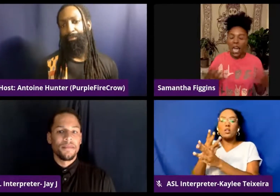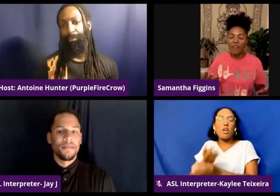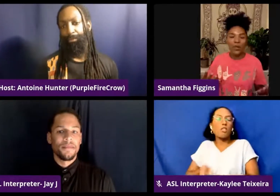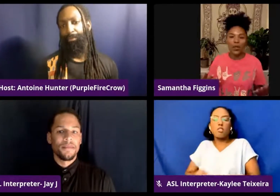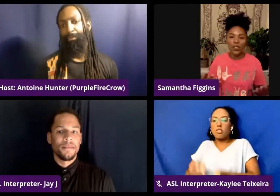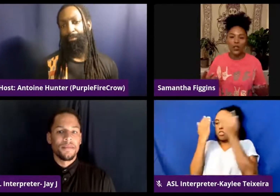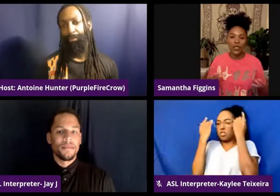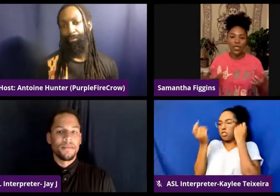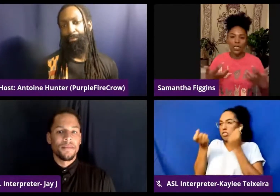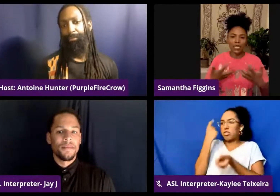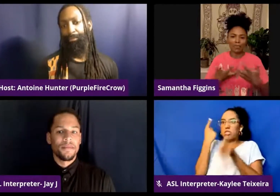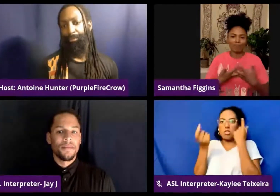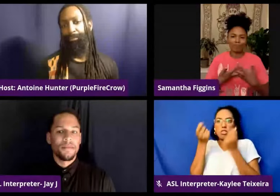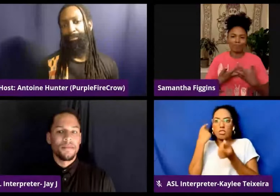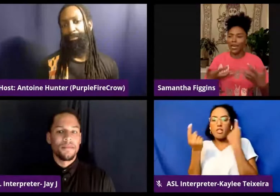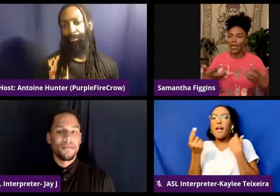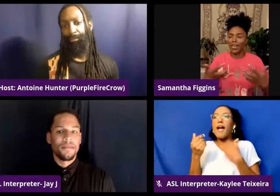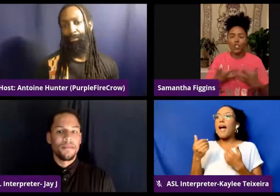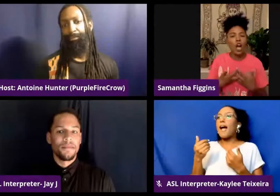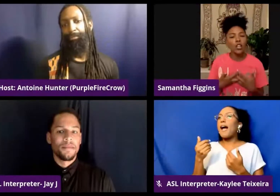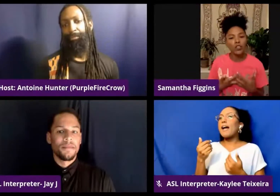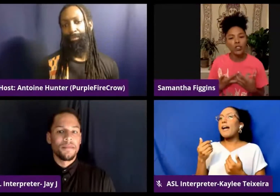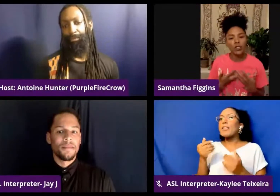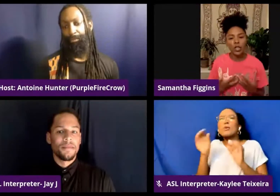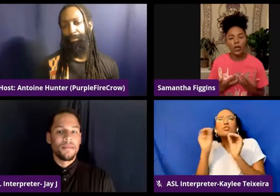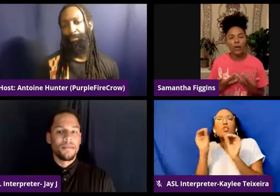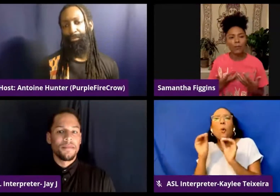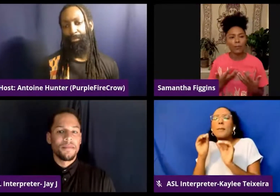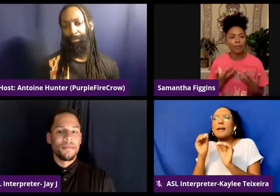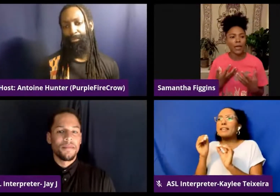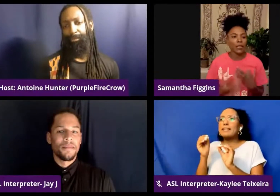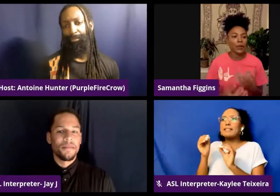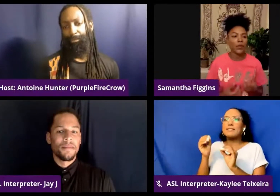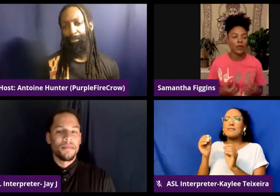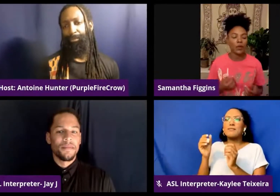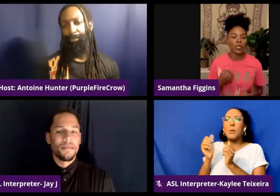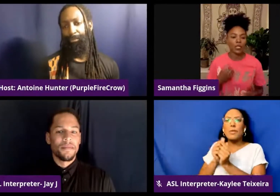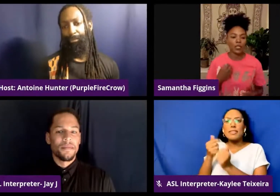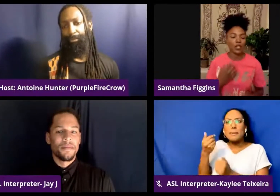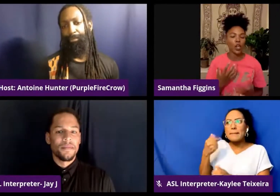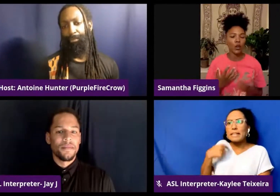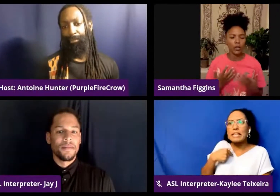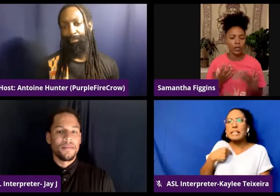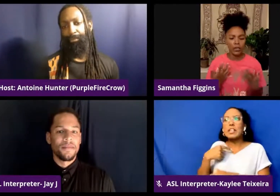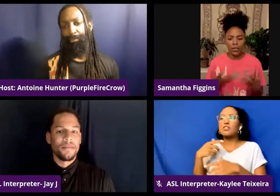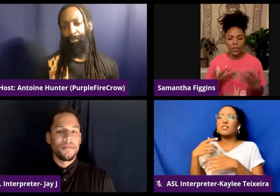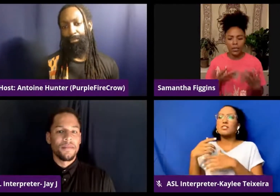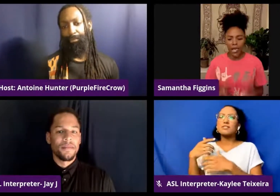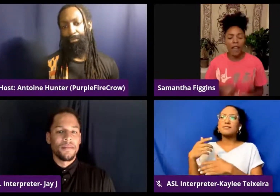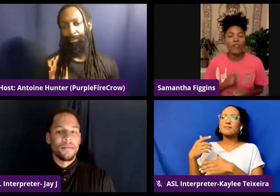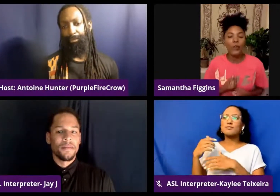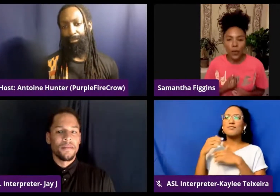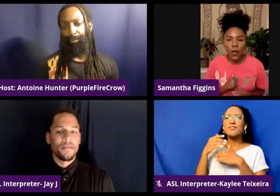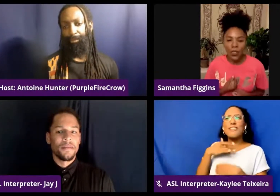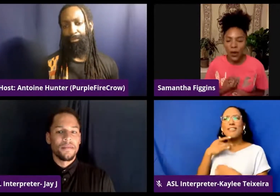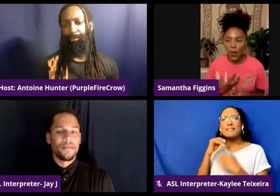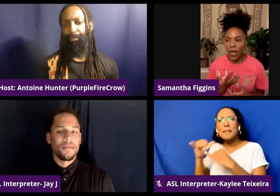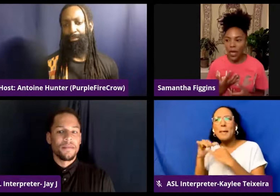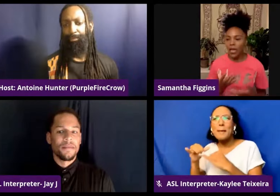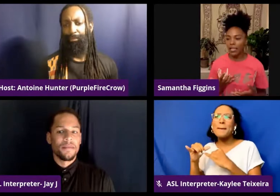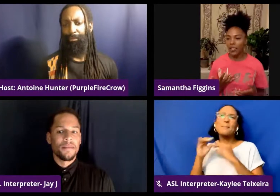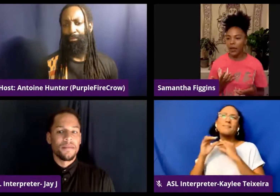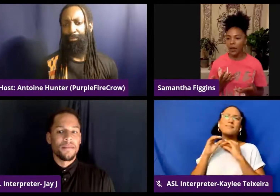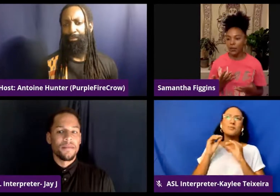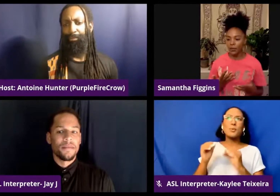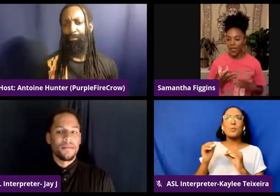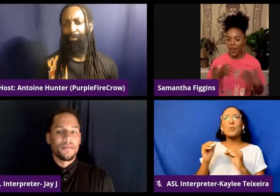I didn't have anyone to really talk to share my experience with, to, you know, have support in that